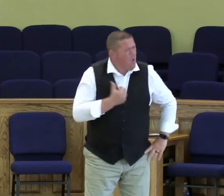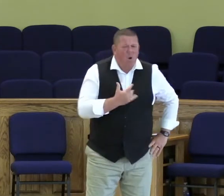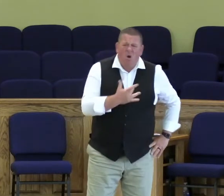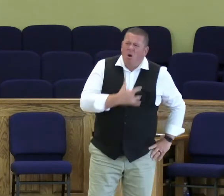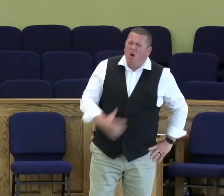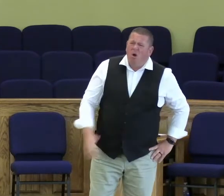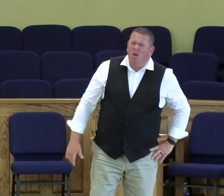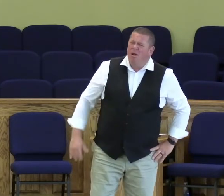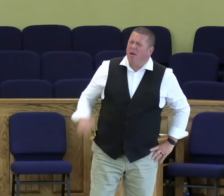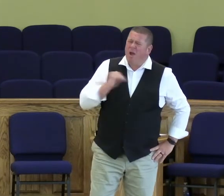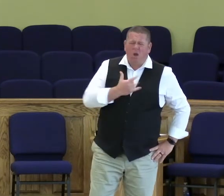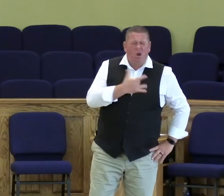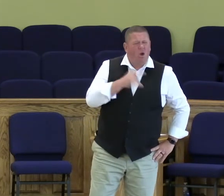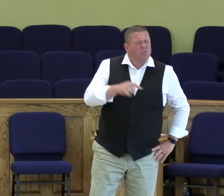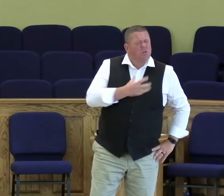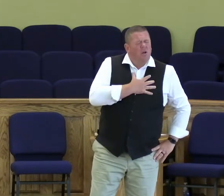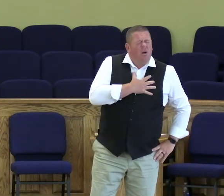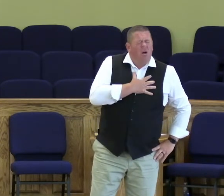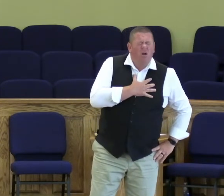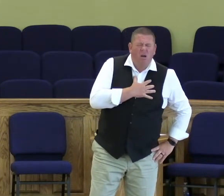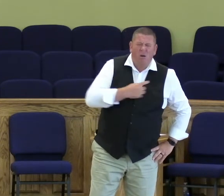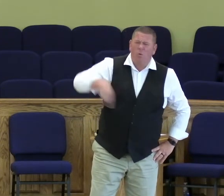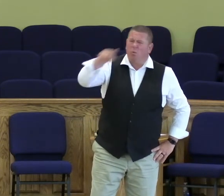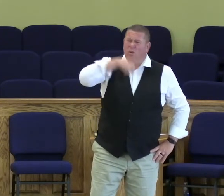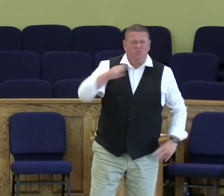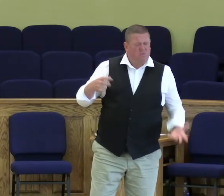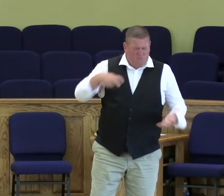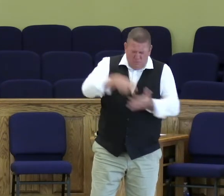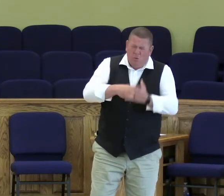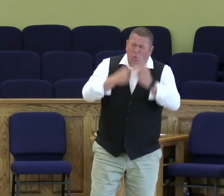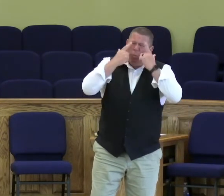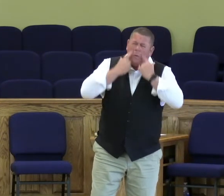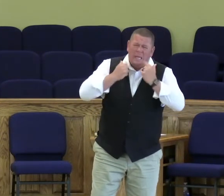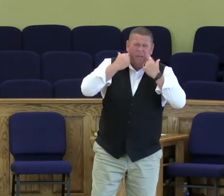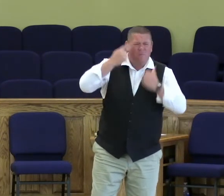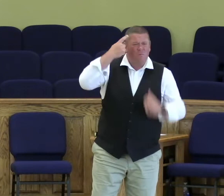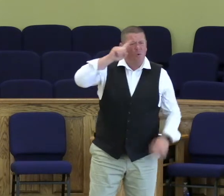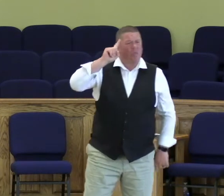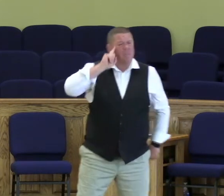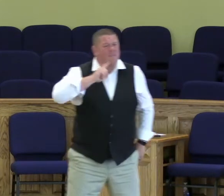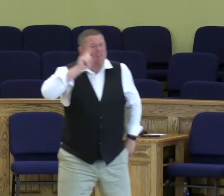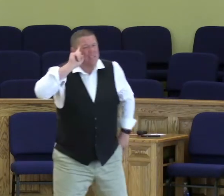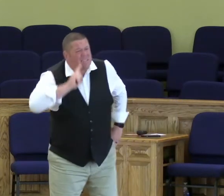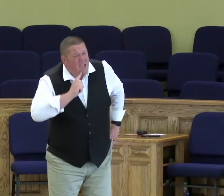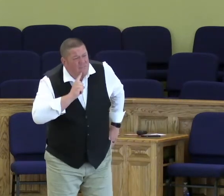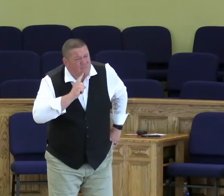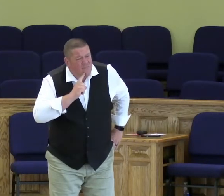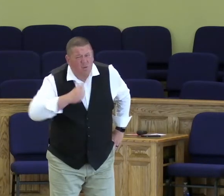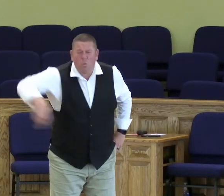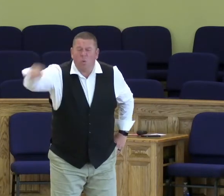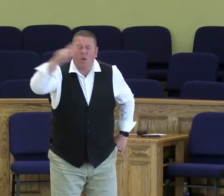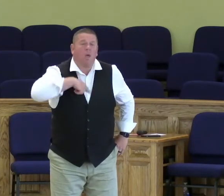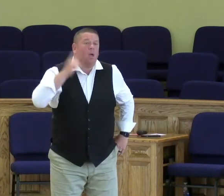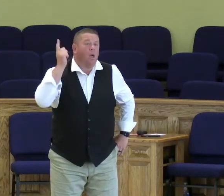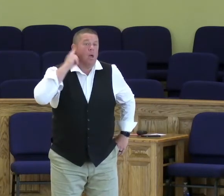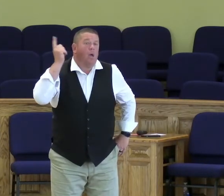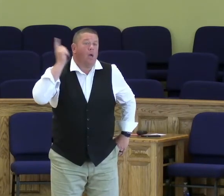That should break our hearts. Our hearts should grieve for that. We should get on our knees and weep for the deaf.